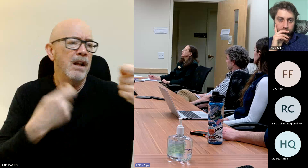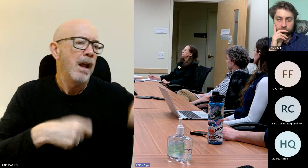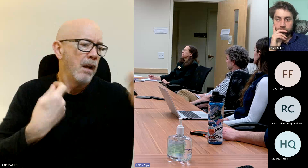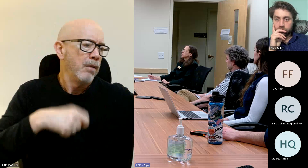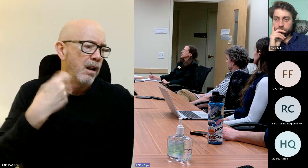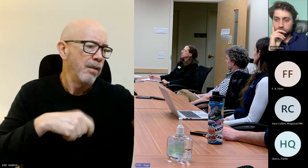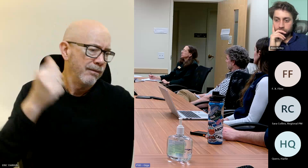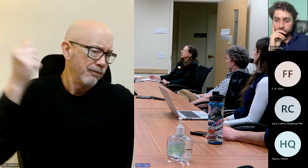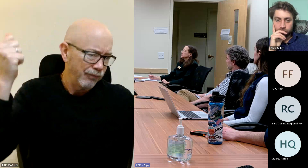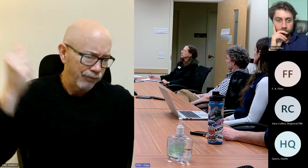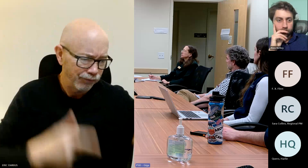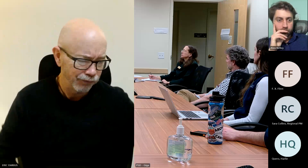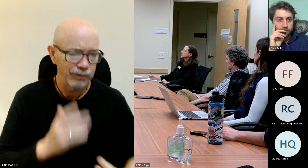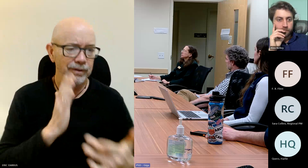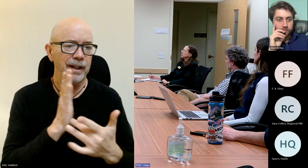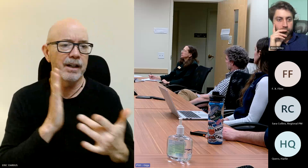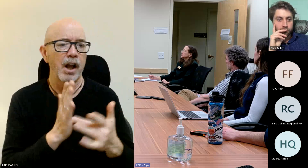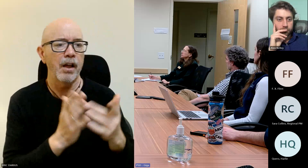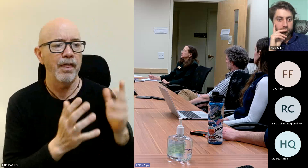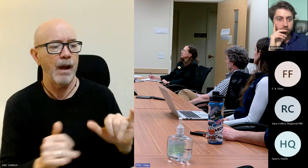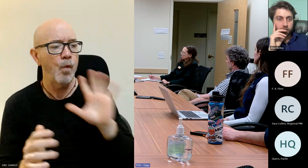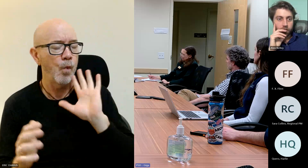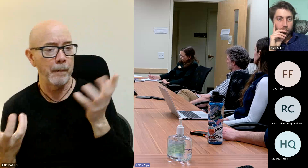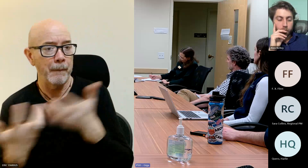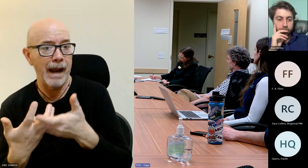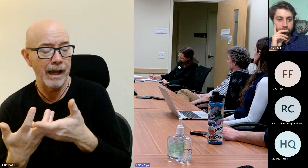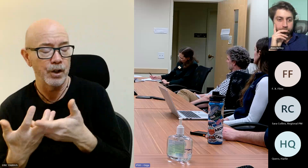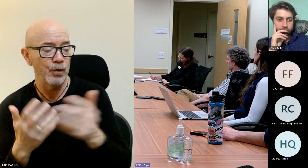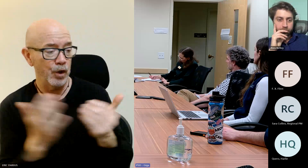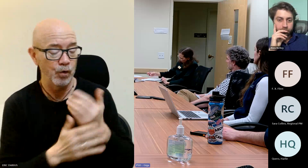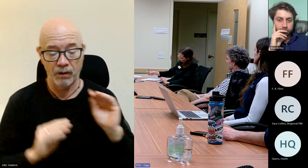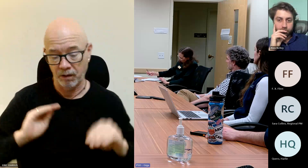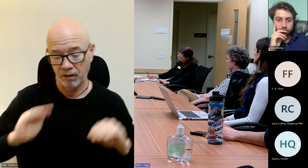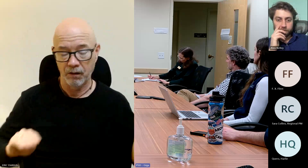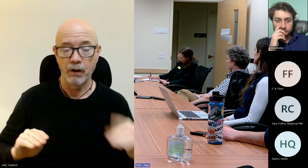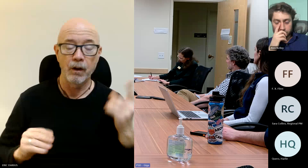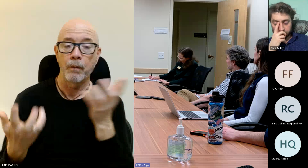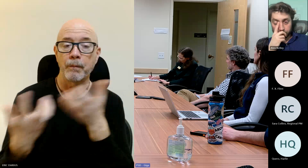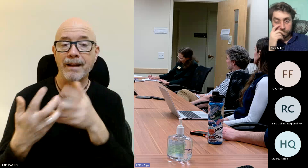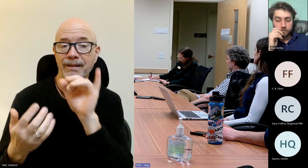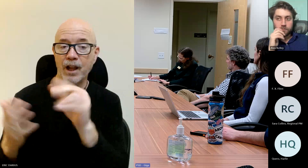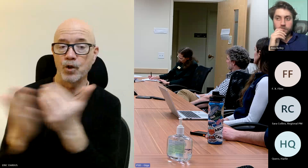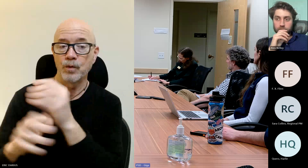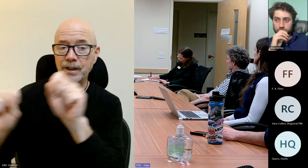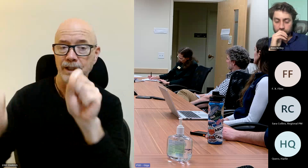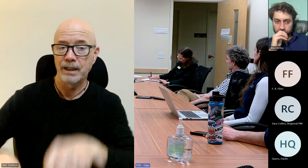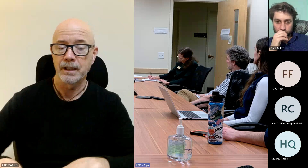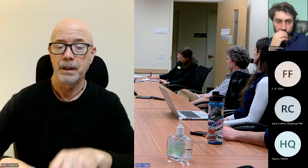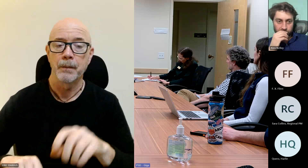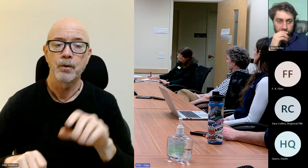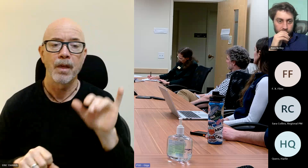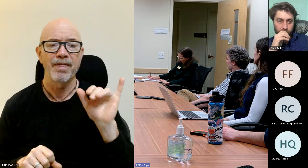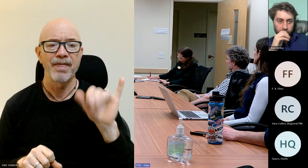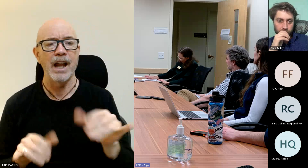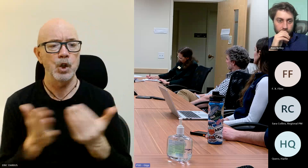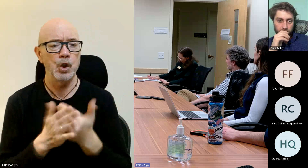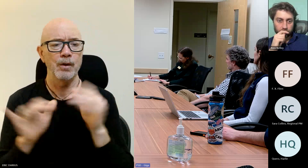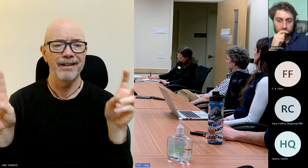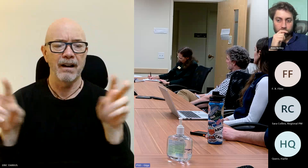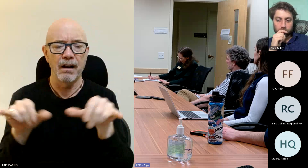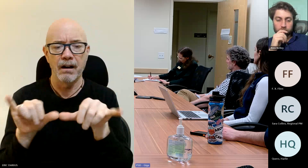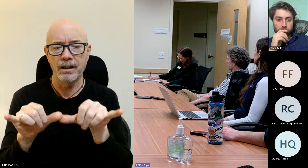compatible with a trunk system. So without this architecture having been defined, we're squandering money and we're going down